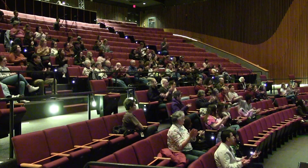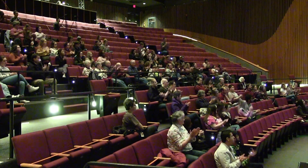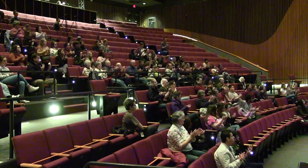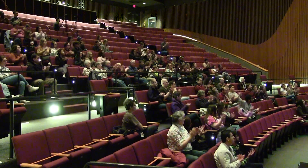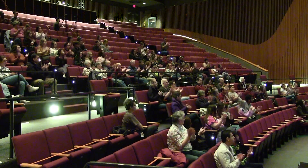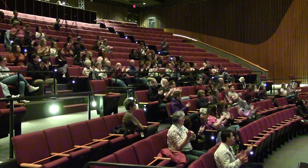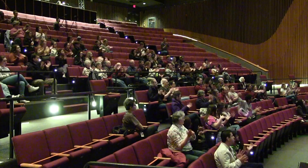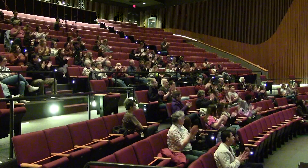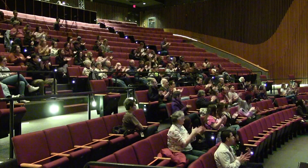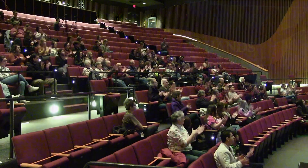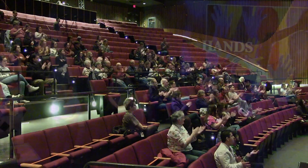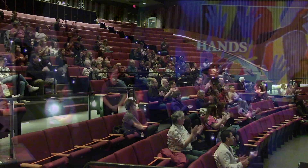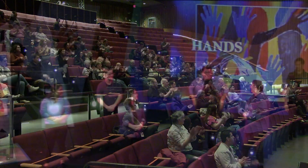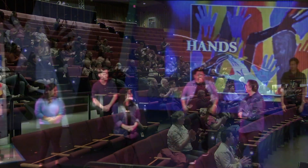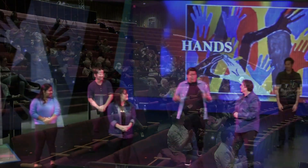Grass waving.